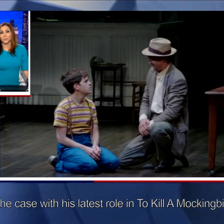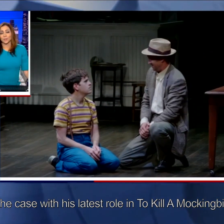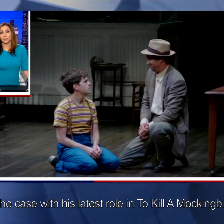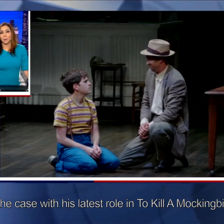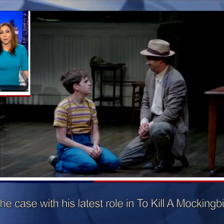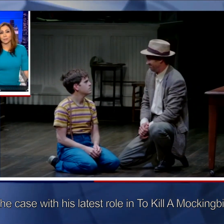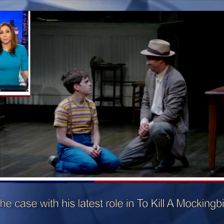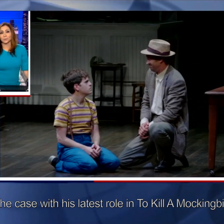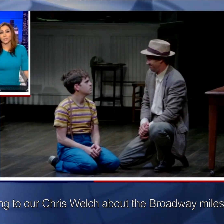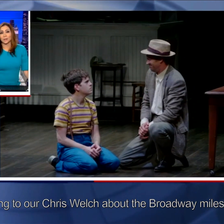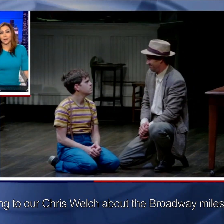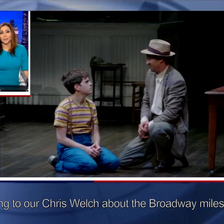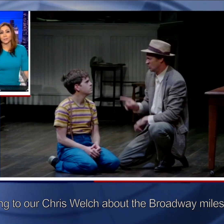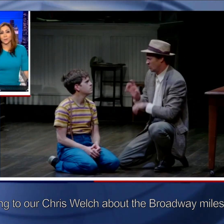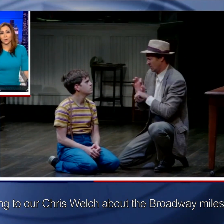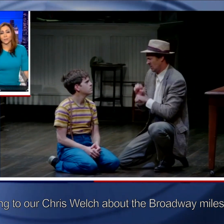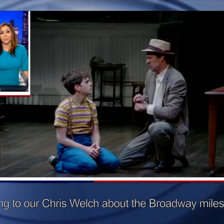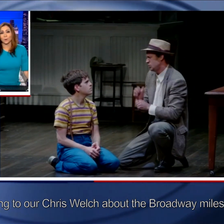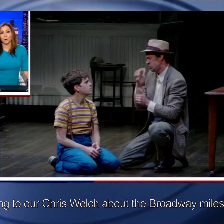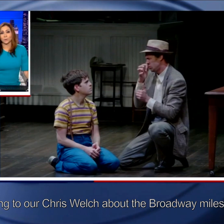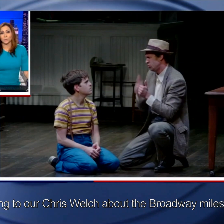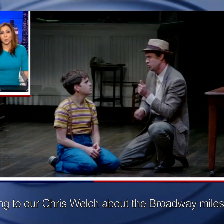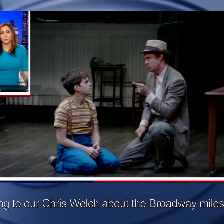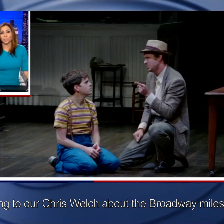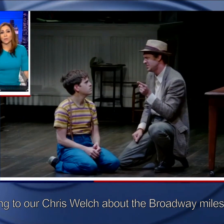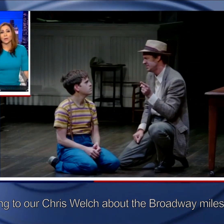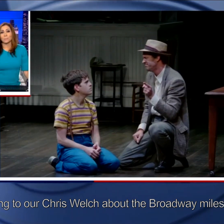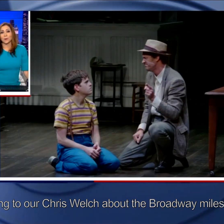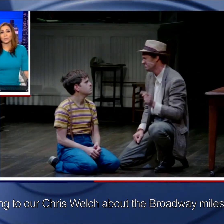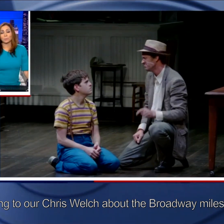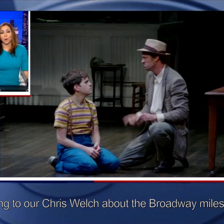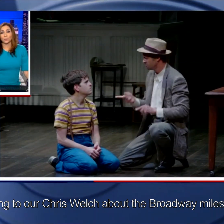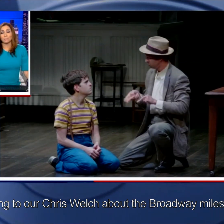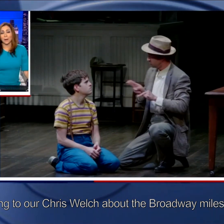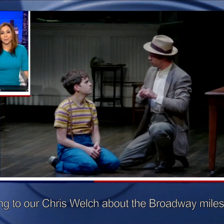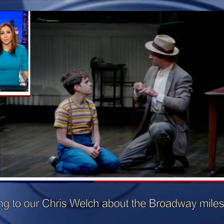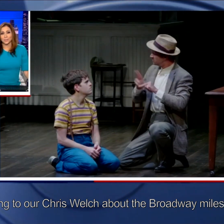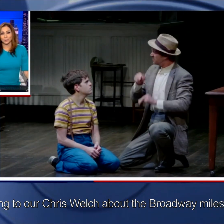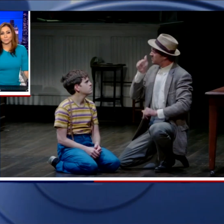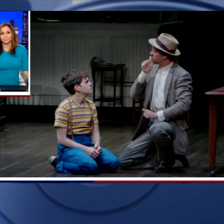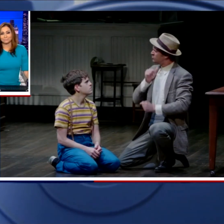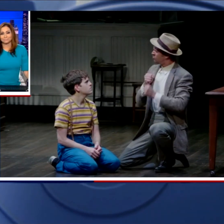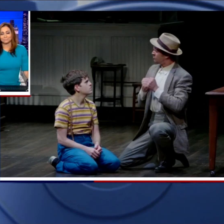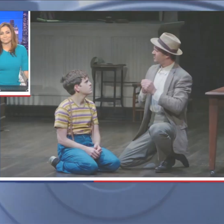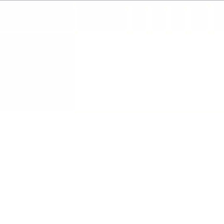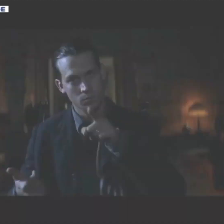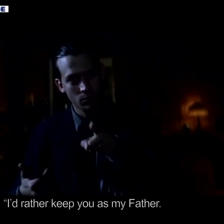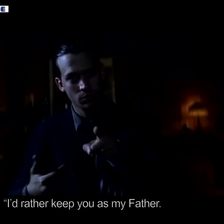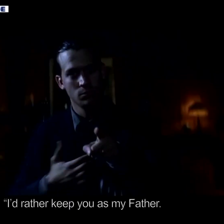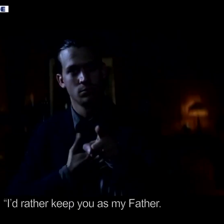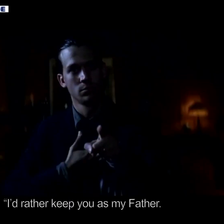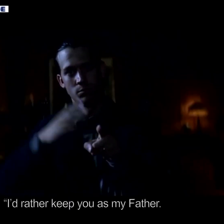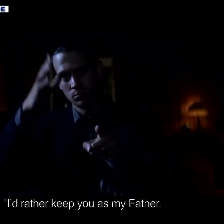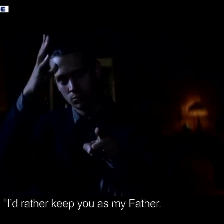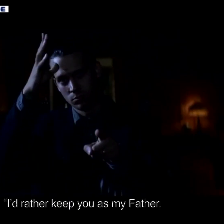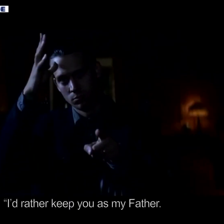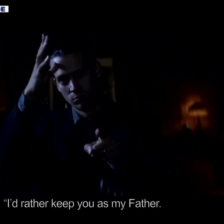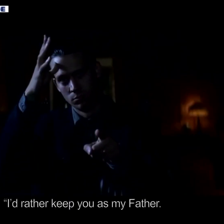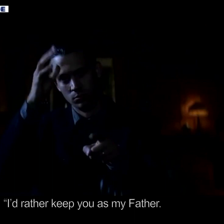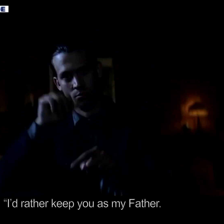a Mockingbird. Tonight, he's talking to our Chris Welch about the Broadway milestone. I'd rather keep you as my